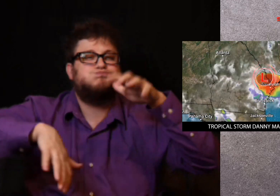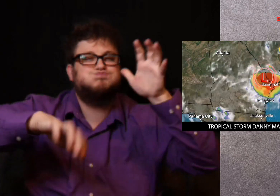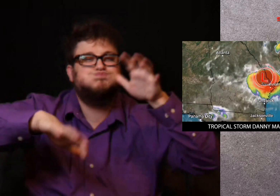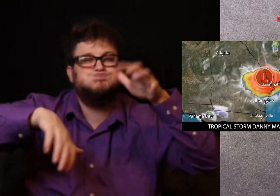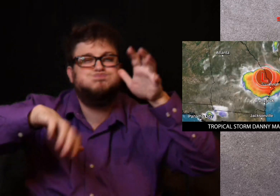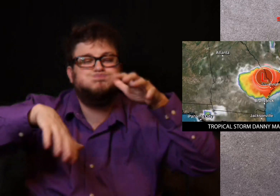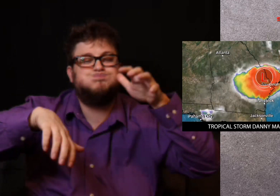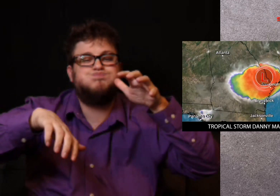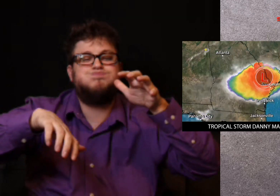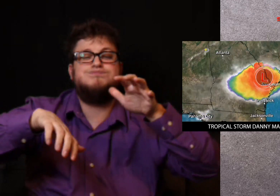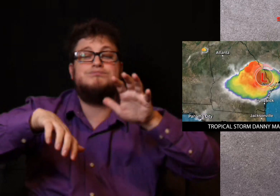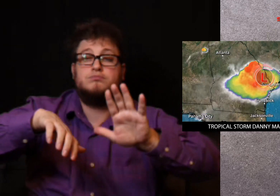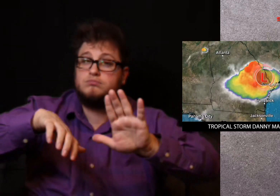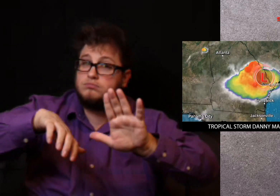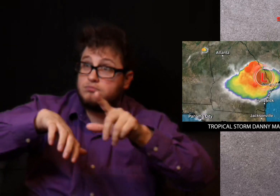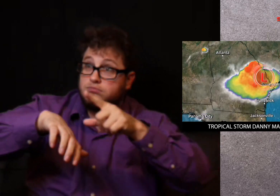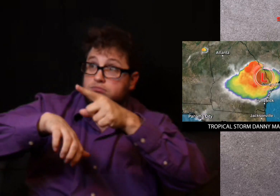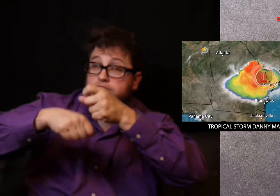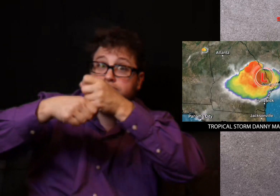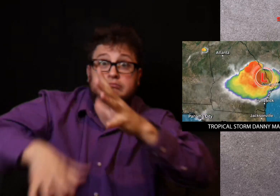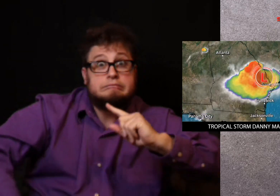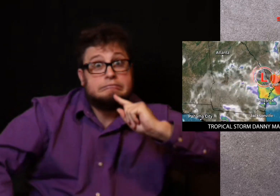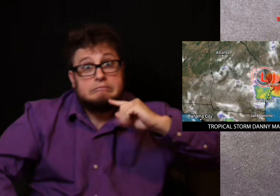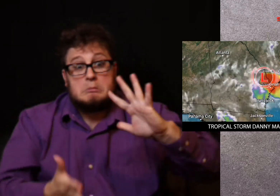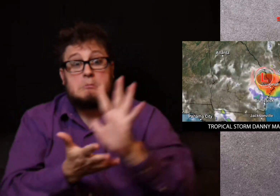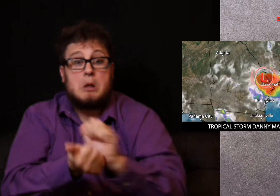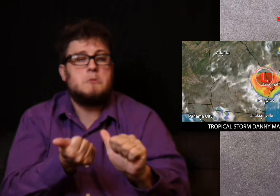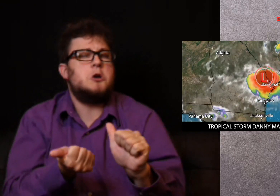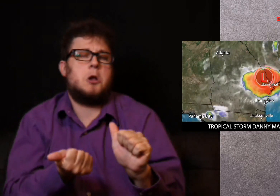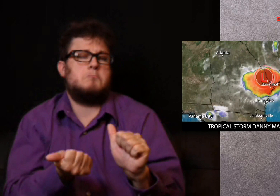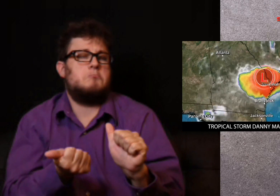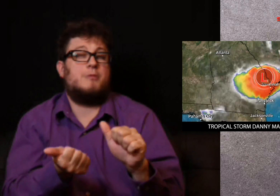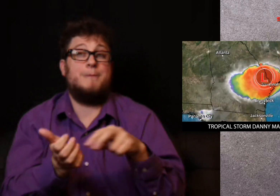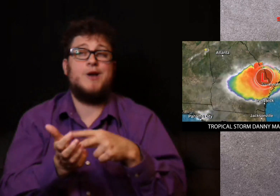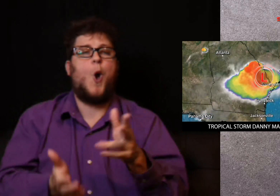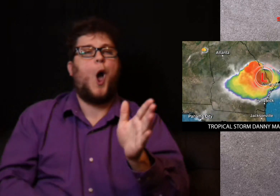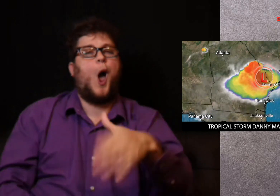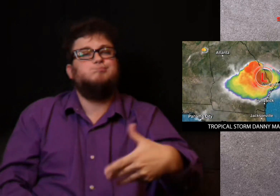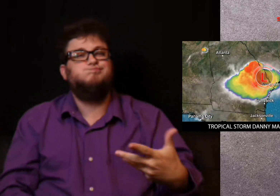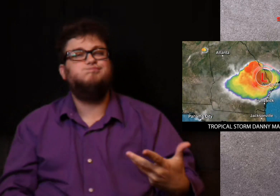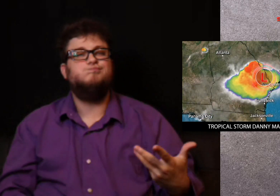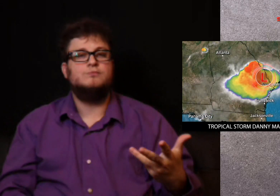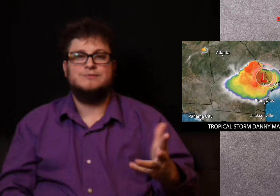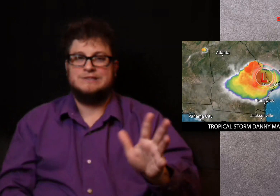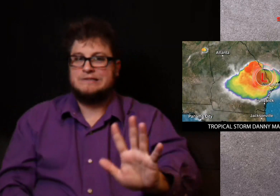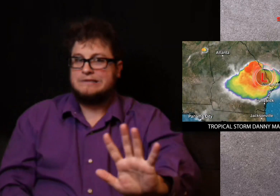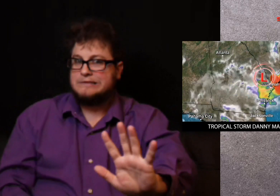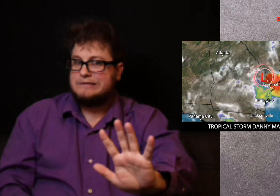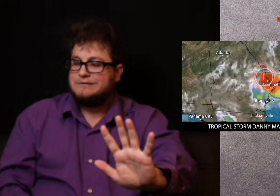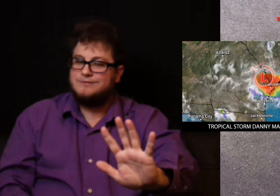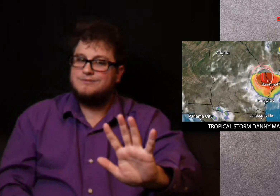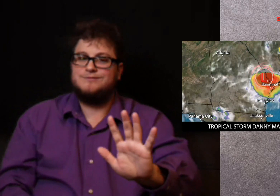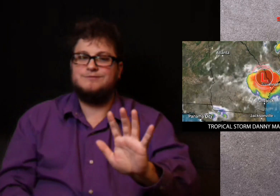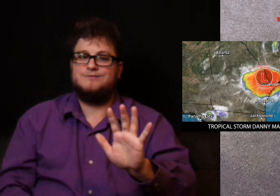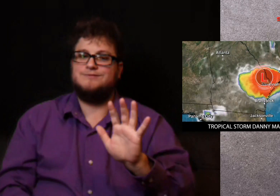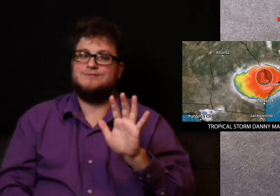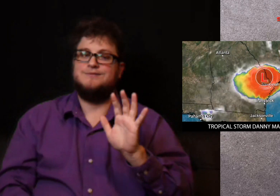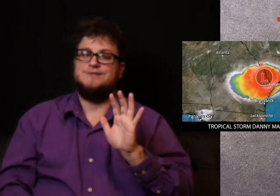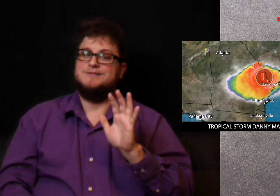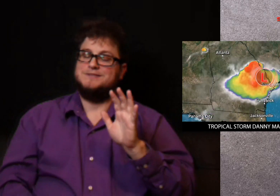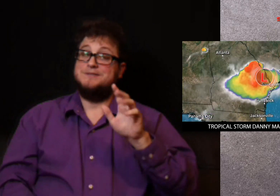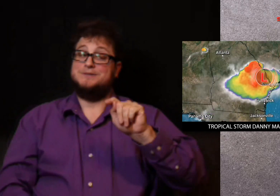But even though it then weakened to a tropical depression and didn't do much damage,